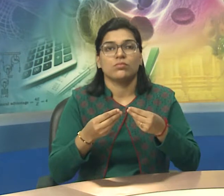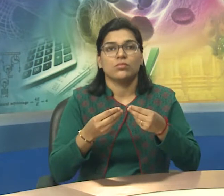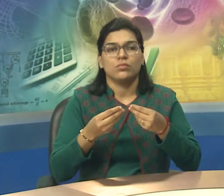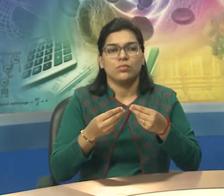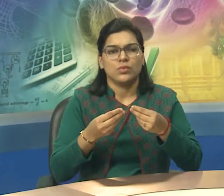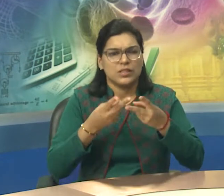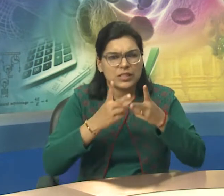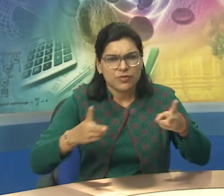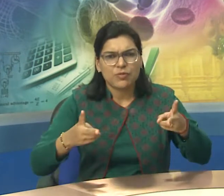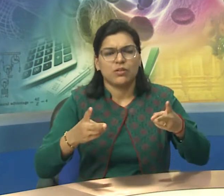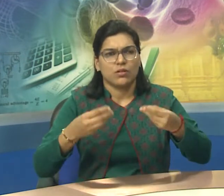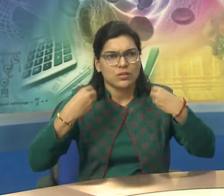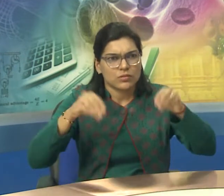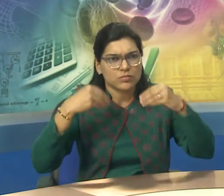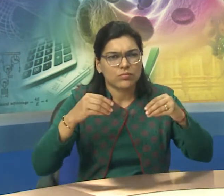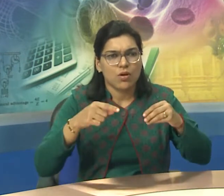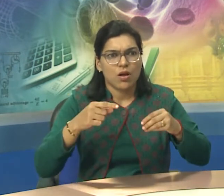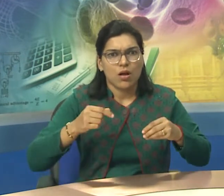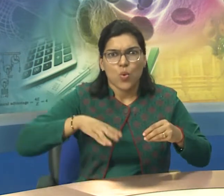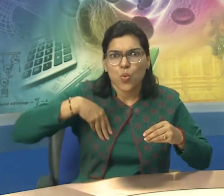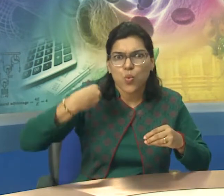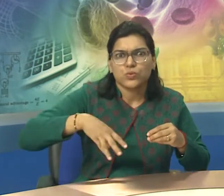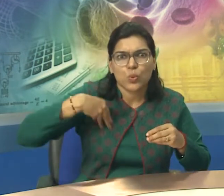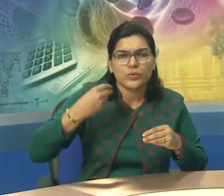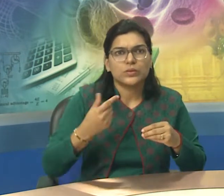It provides a wide range of